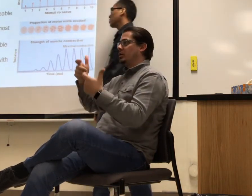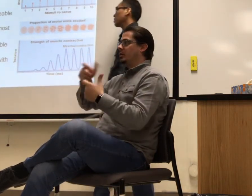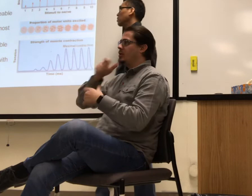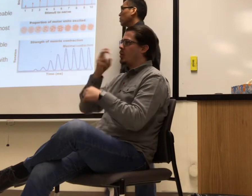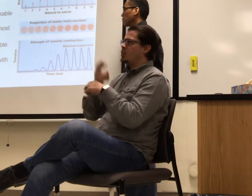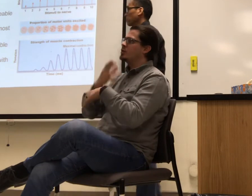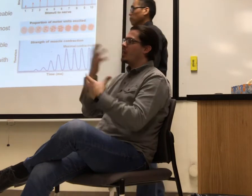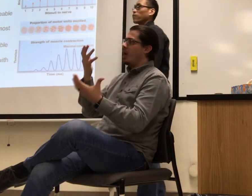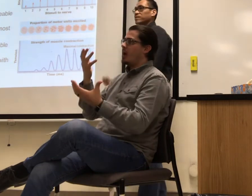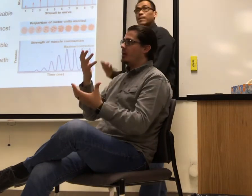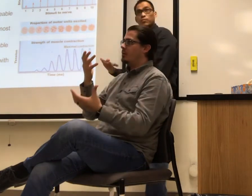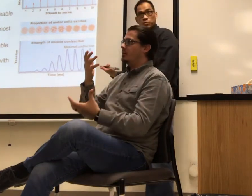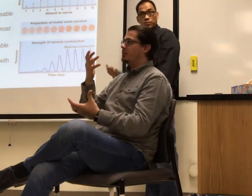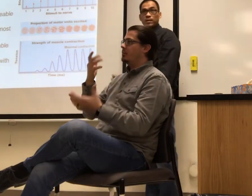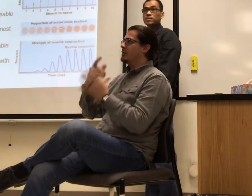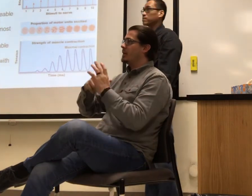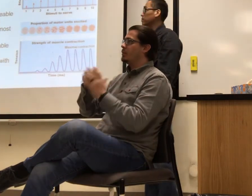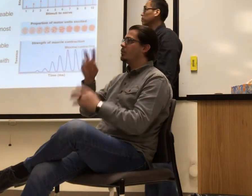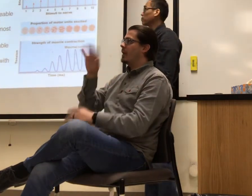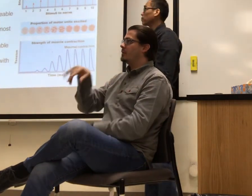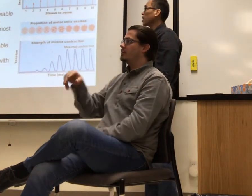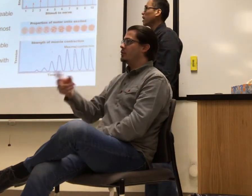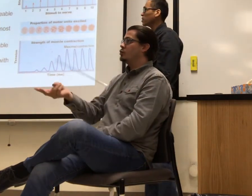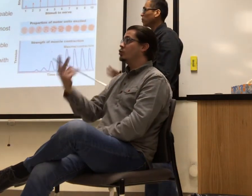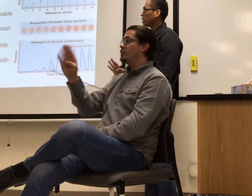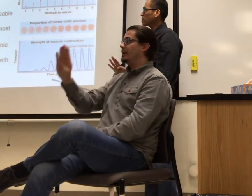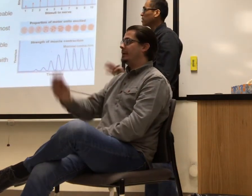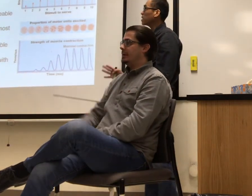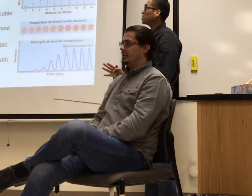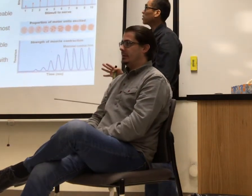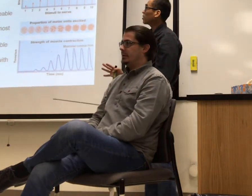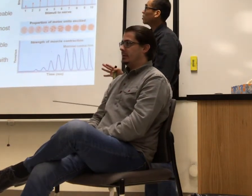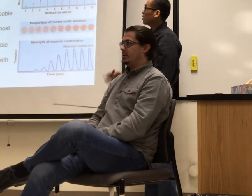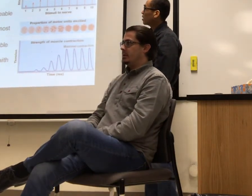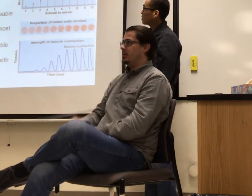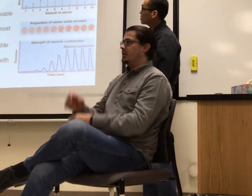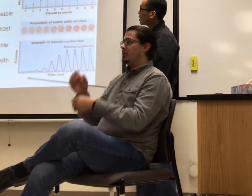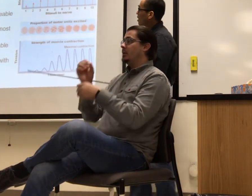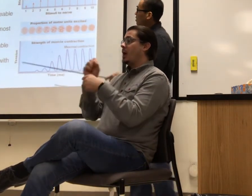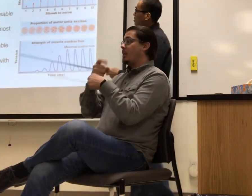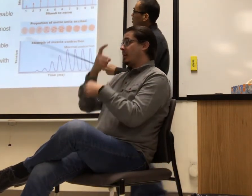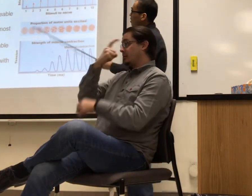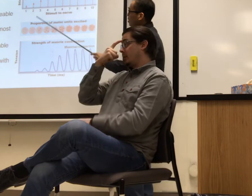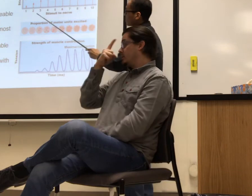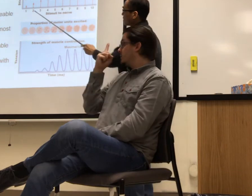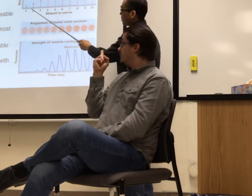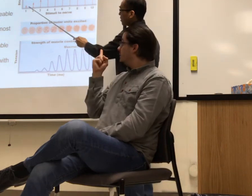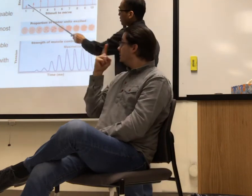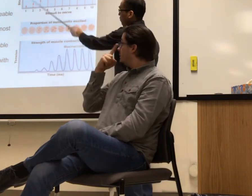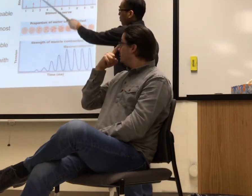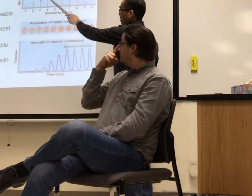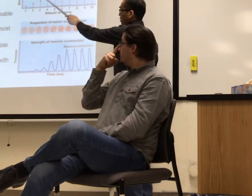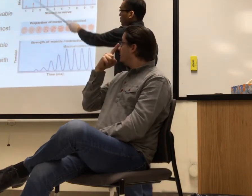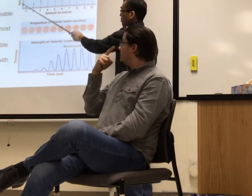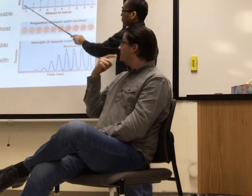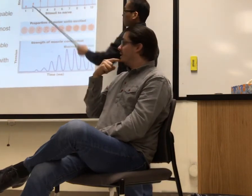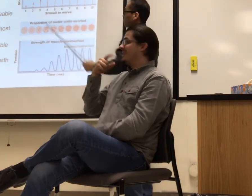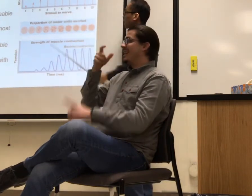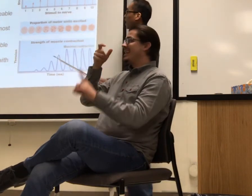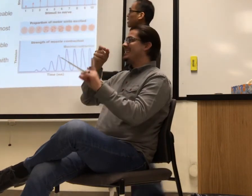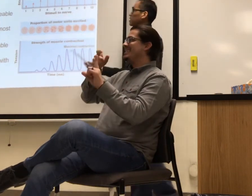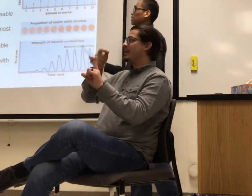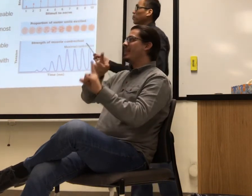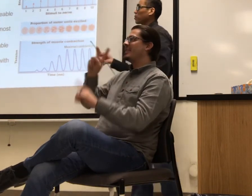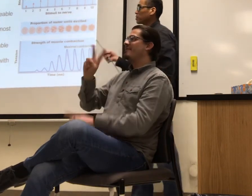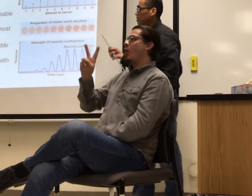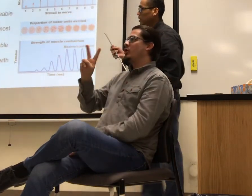is, for example, the 2Bs. And so it makes sense here. This says stimulus voltage.